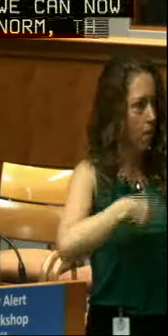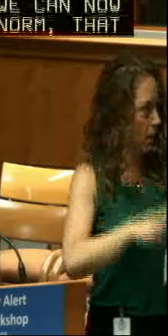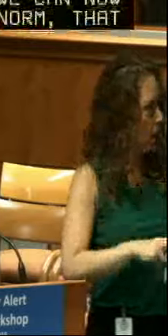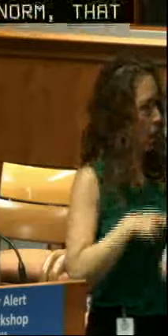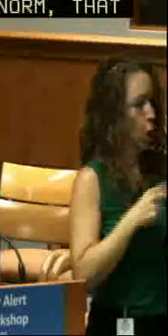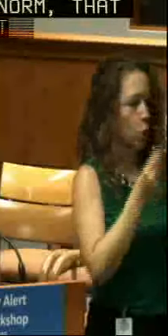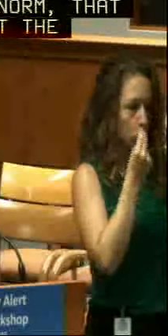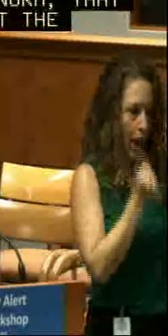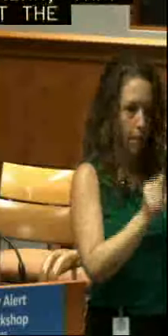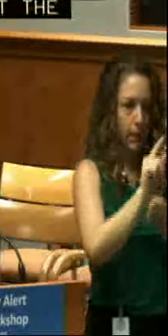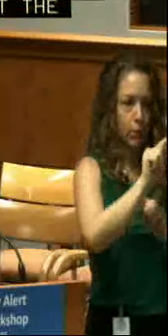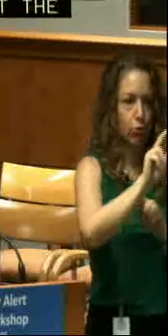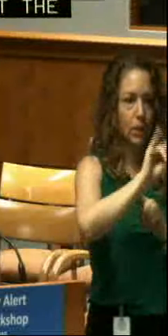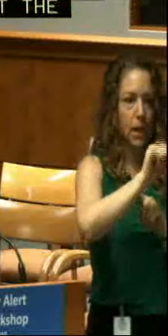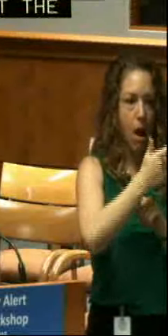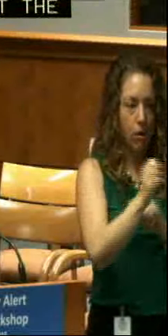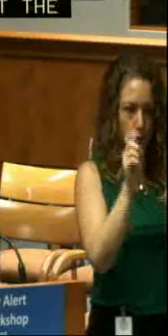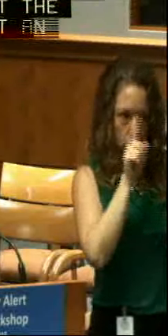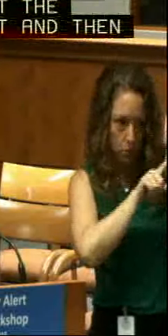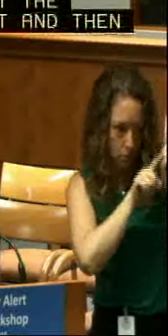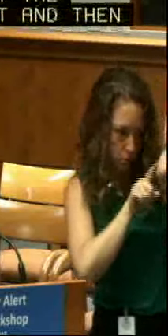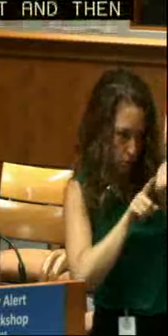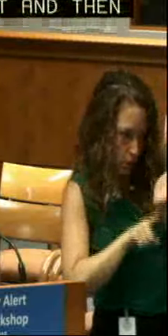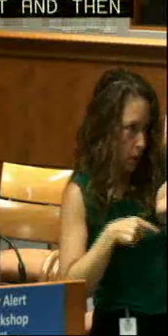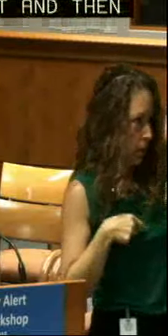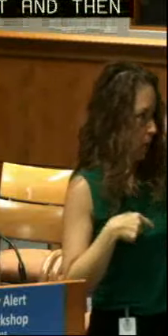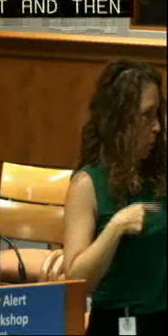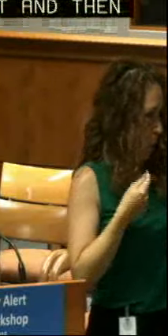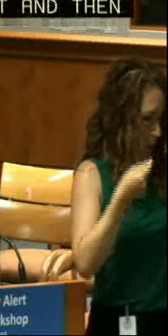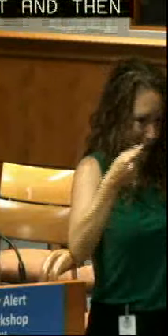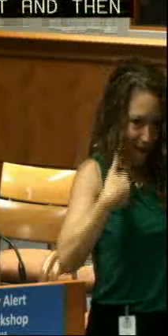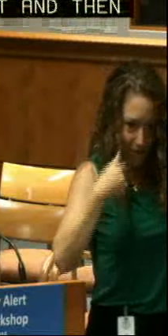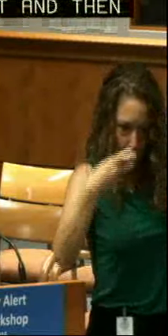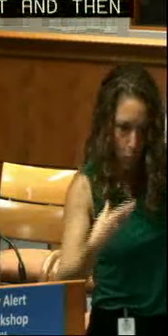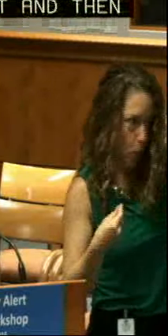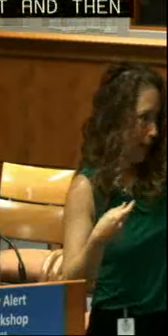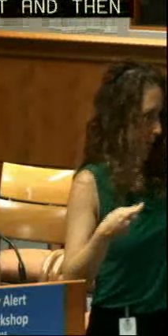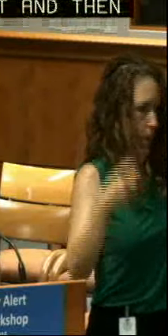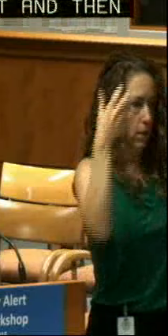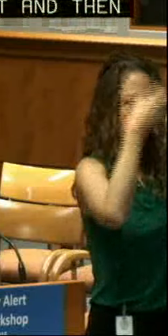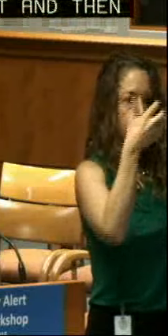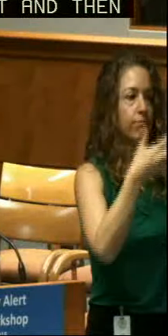through a needs pairing with that many back to one.